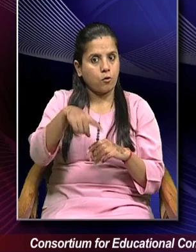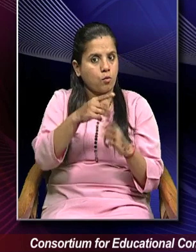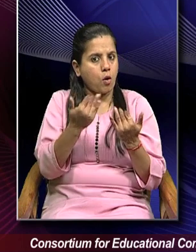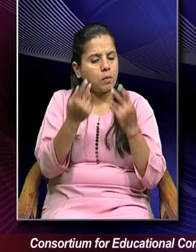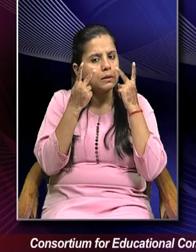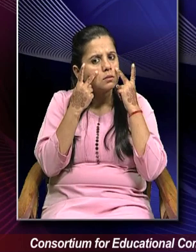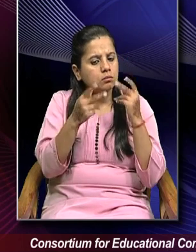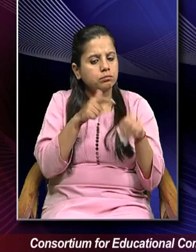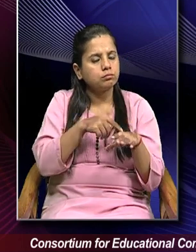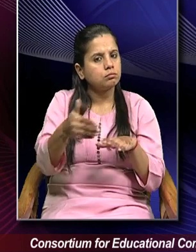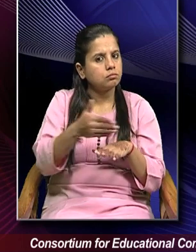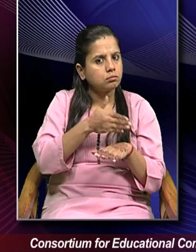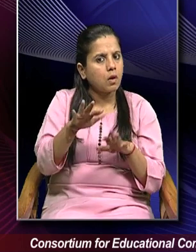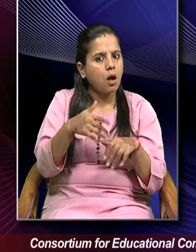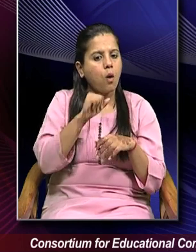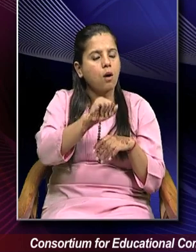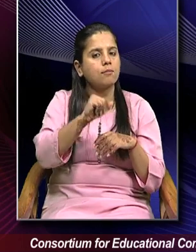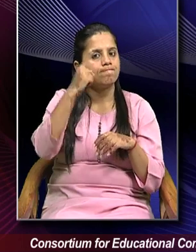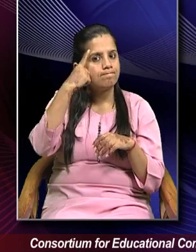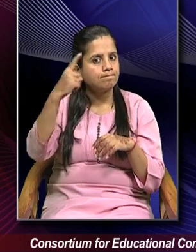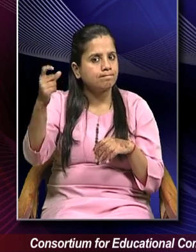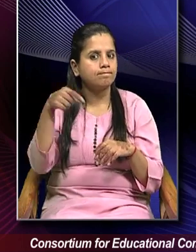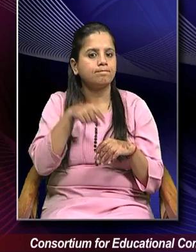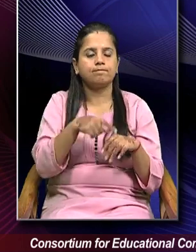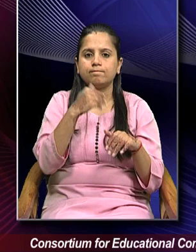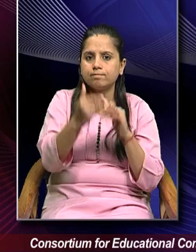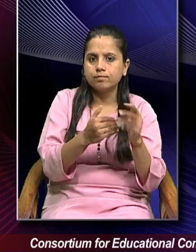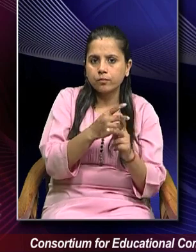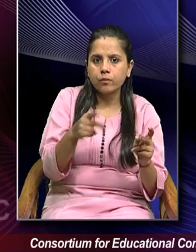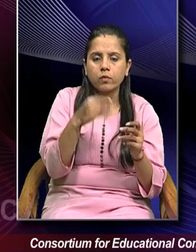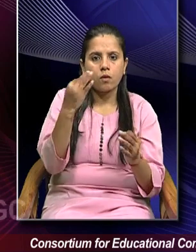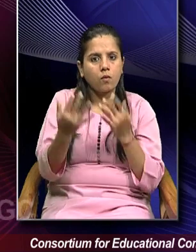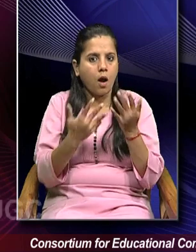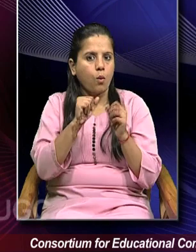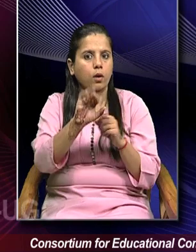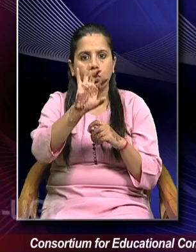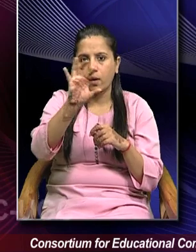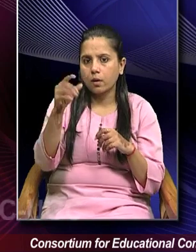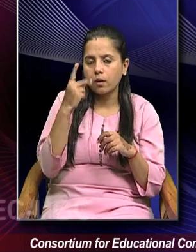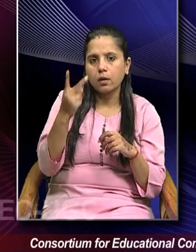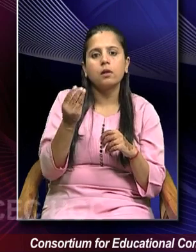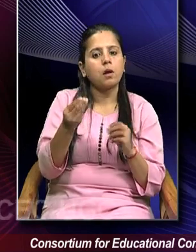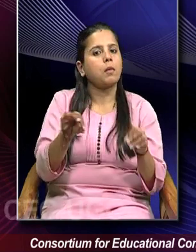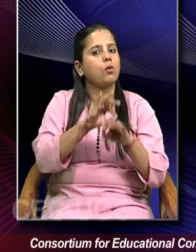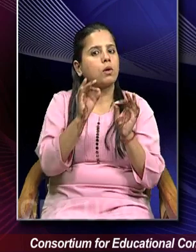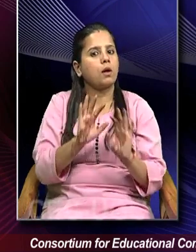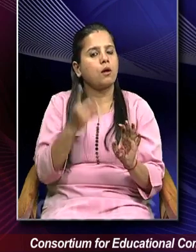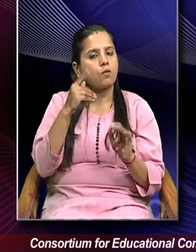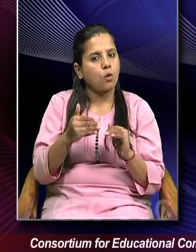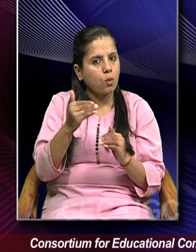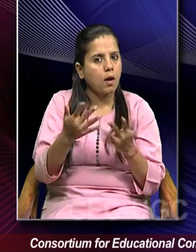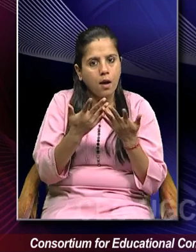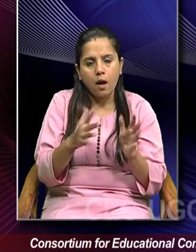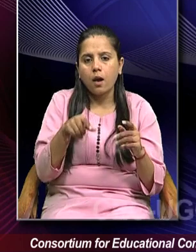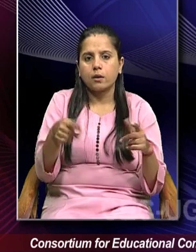seen during this time, and how these ambitions, they were fueling the fire of these countries, and they were also ready to go for any kind